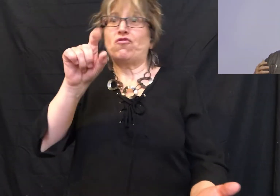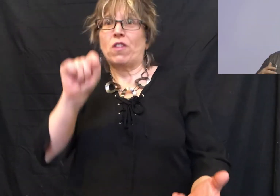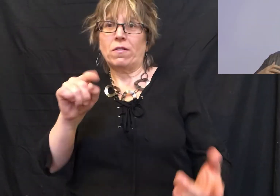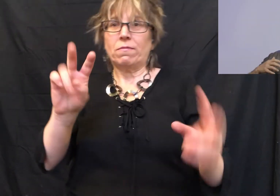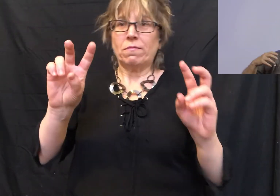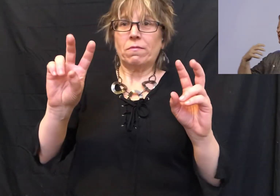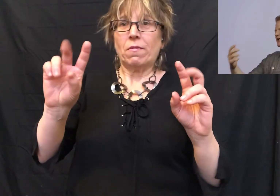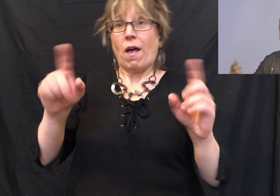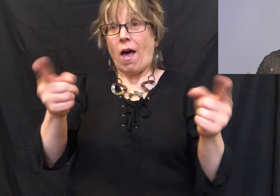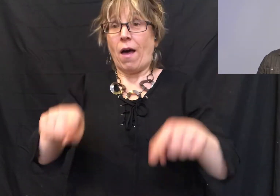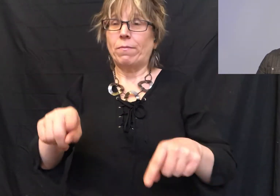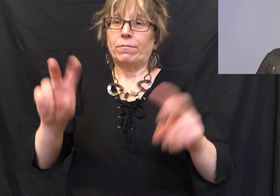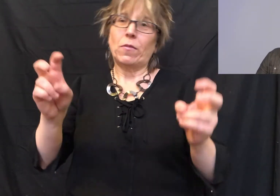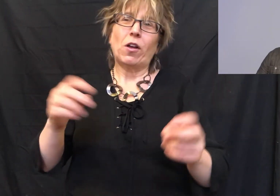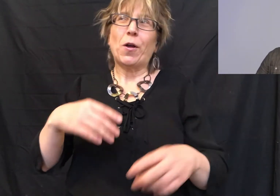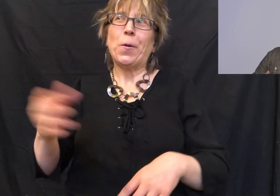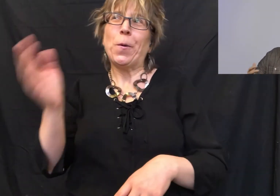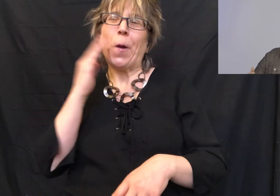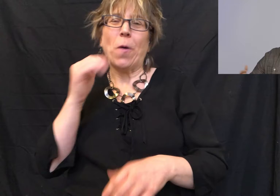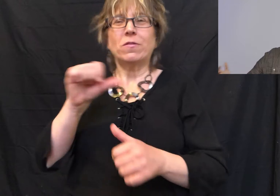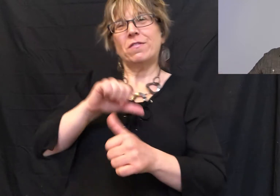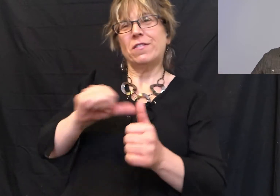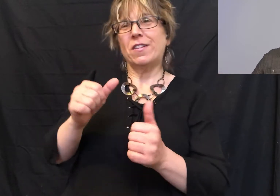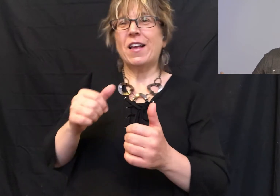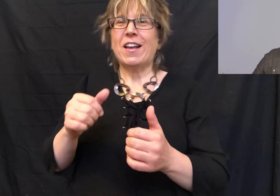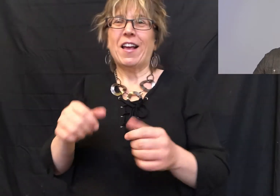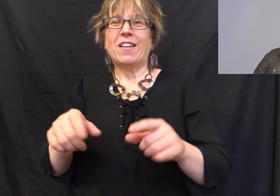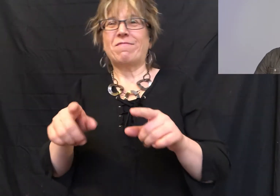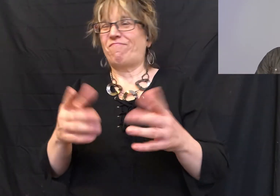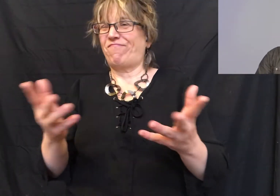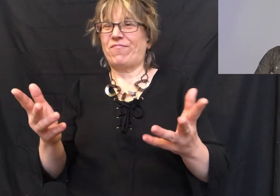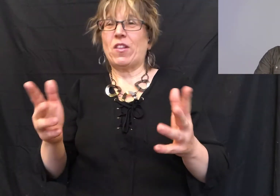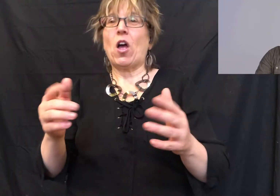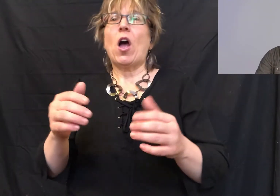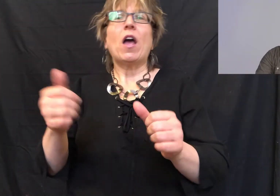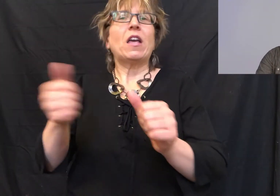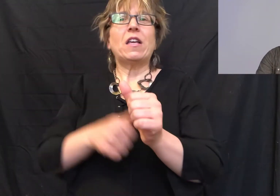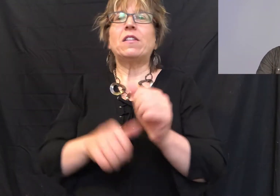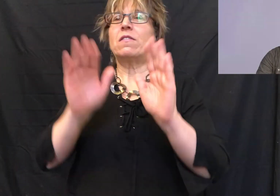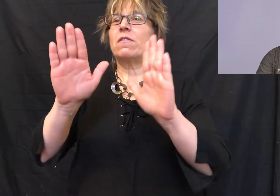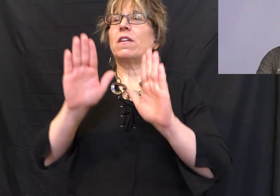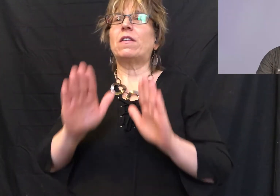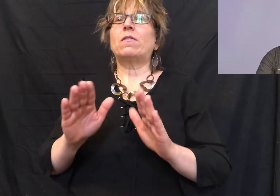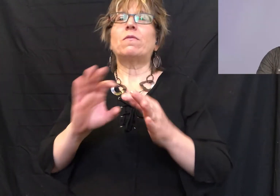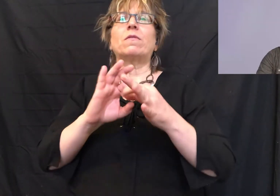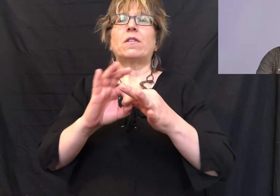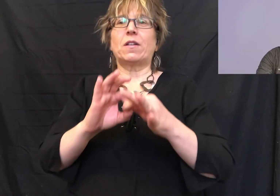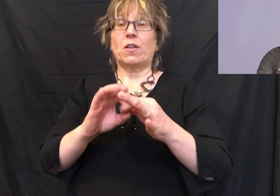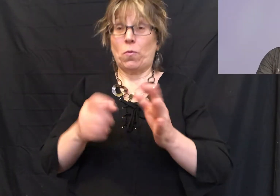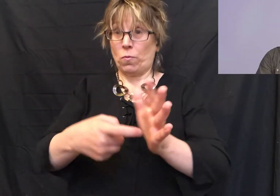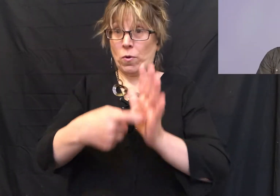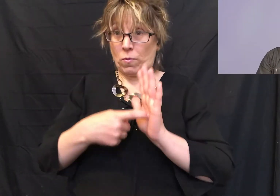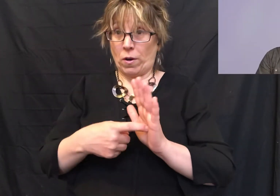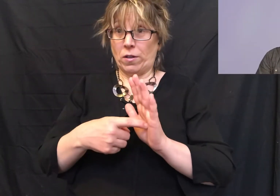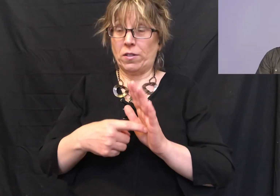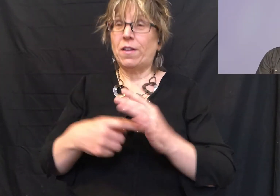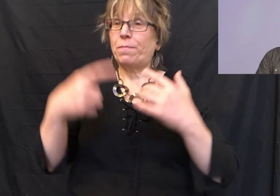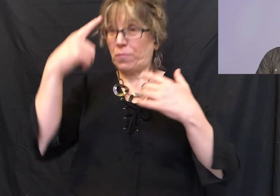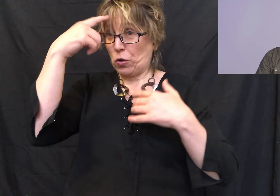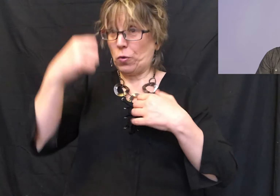oh man, we get each other, we know each other, we hang out, we talk about the same things. No. Every great relationship takes